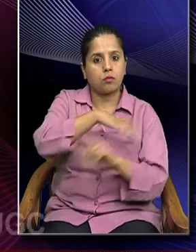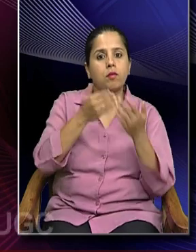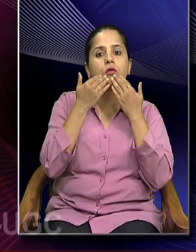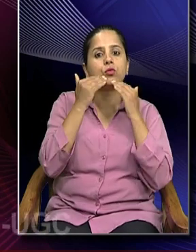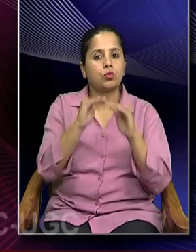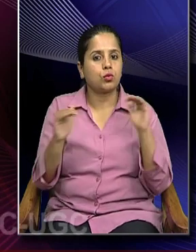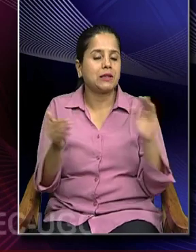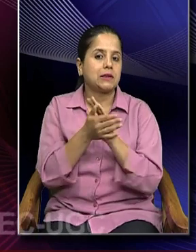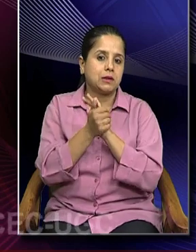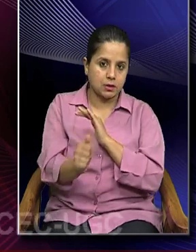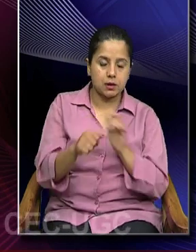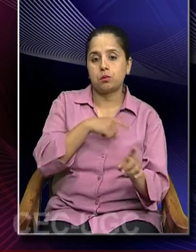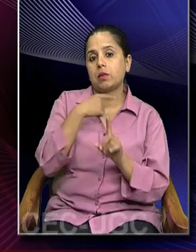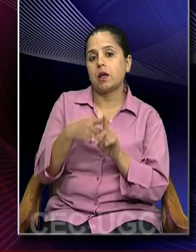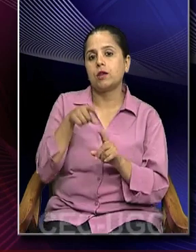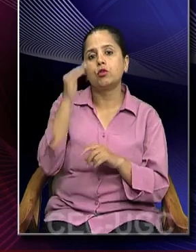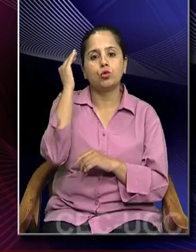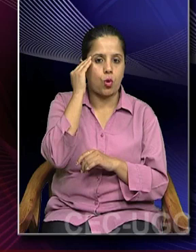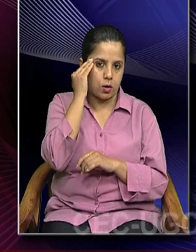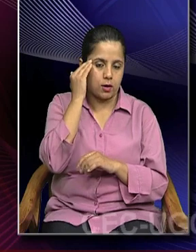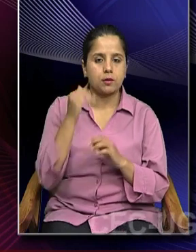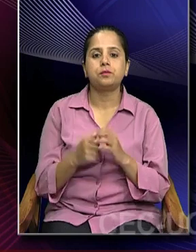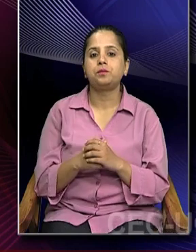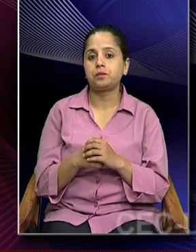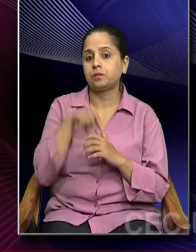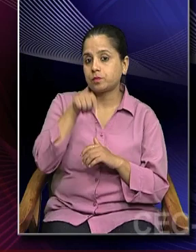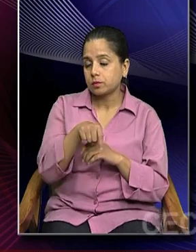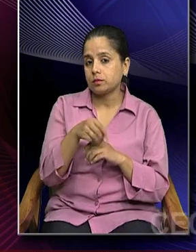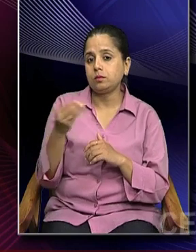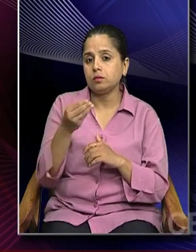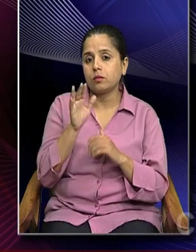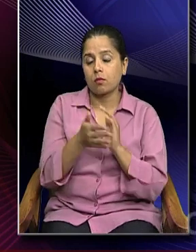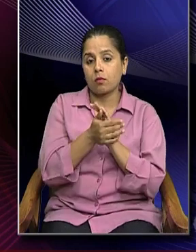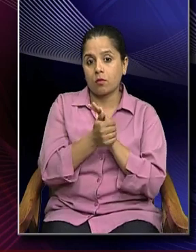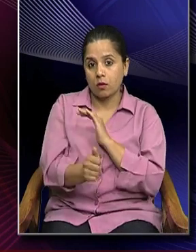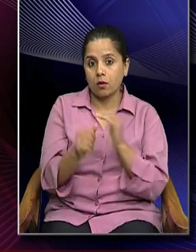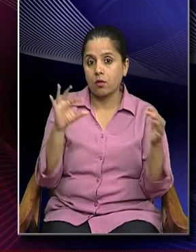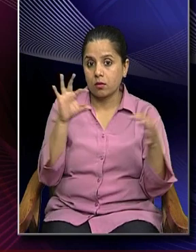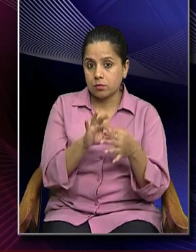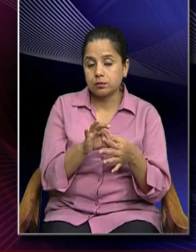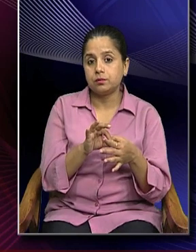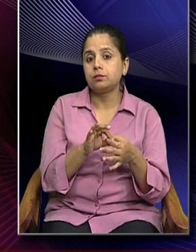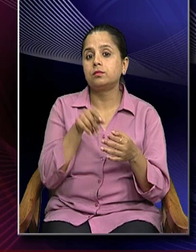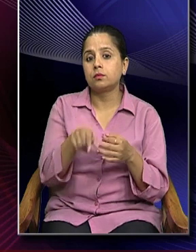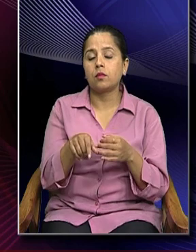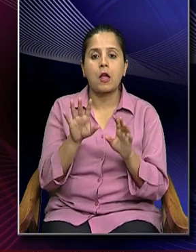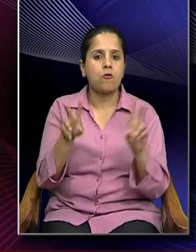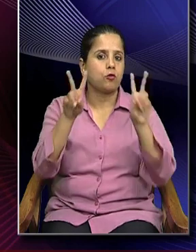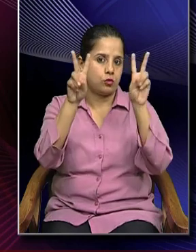student's skills and knowledge. There is a competency based